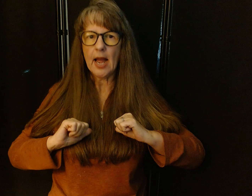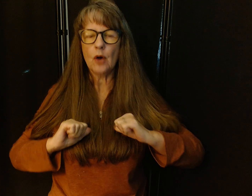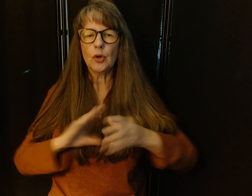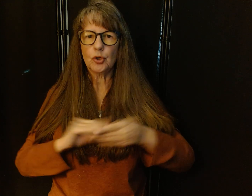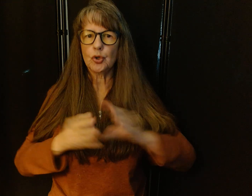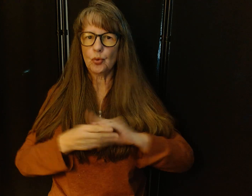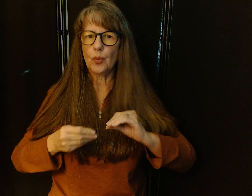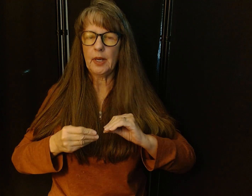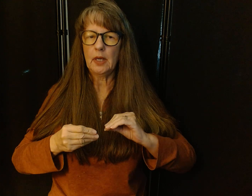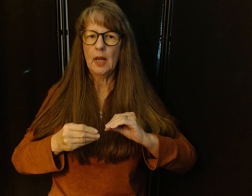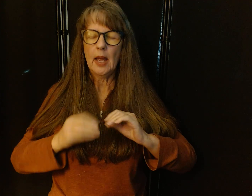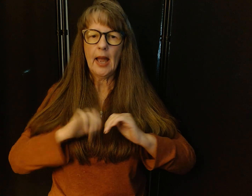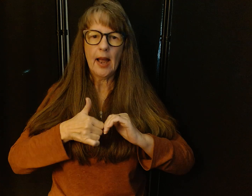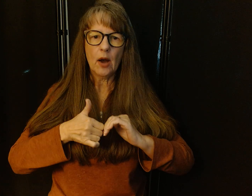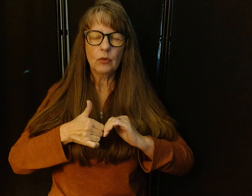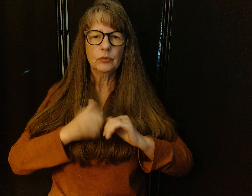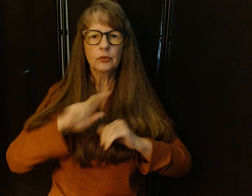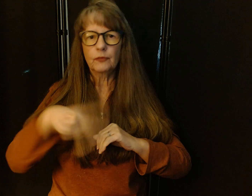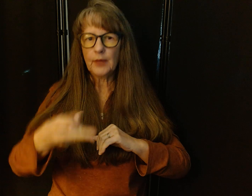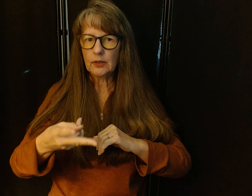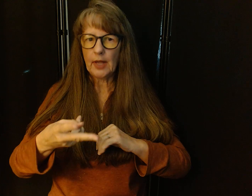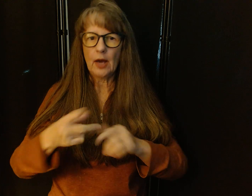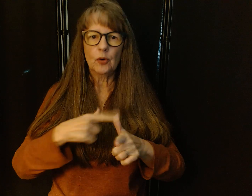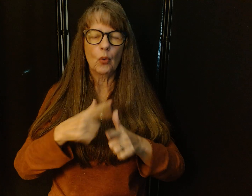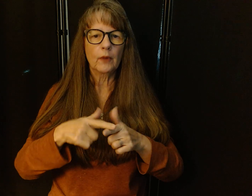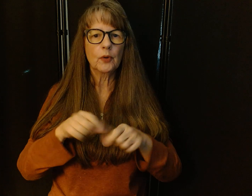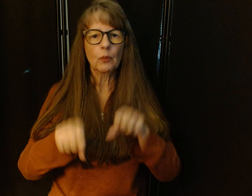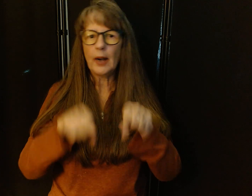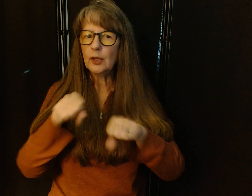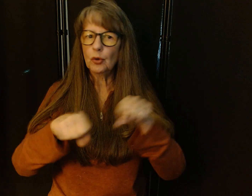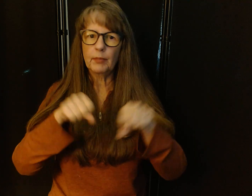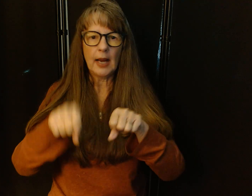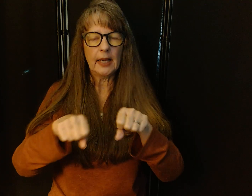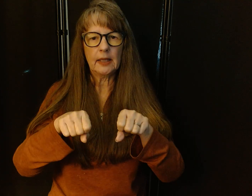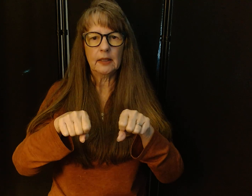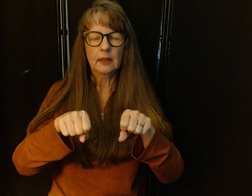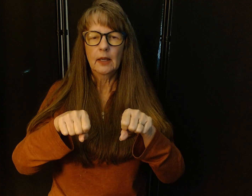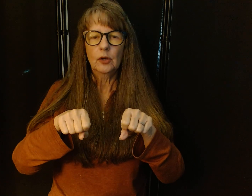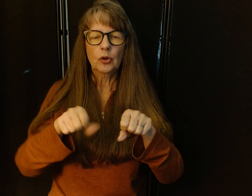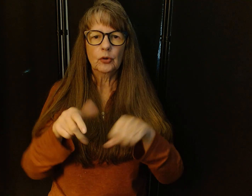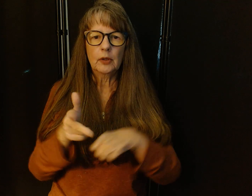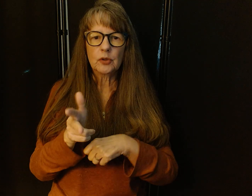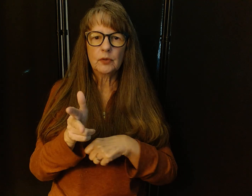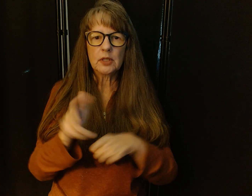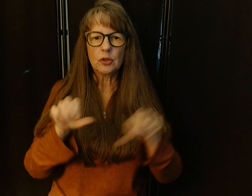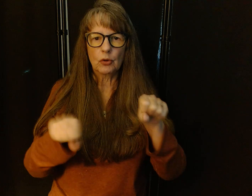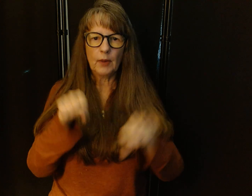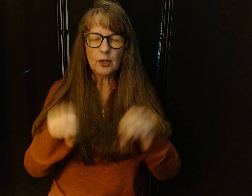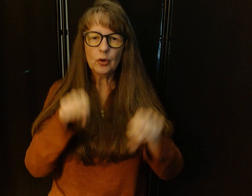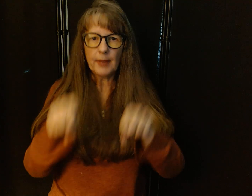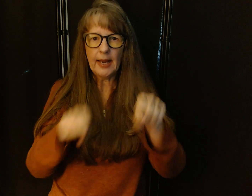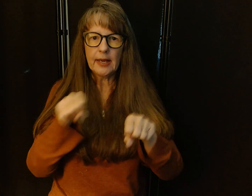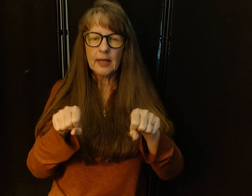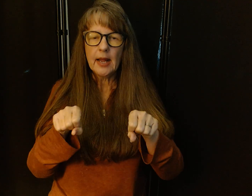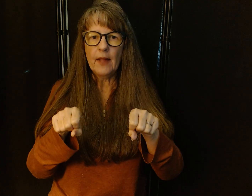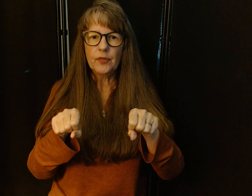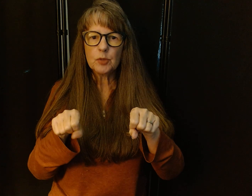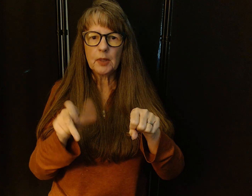a story, how you fell down, or if you're riding your bike and so this, you're riding your bike and this becomes